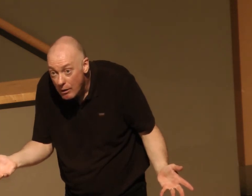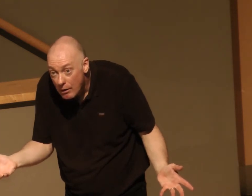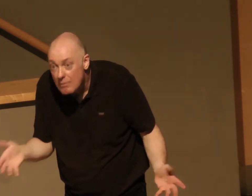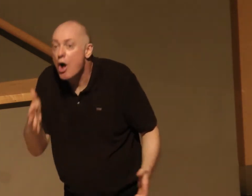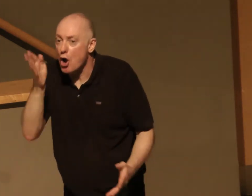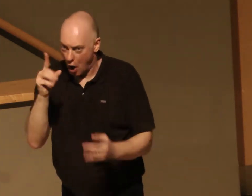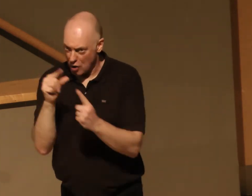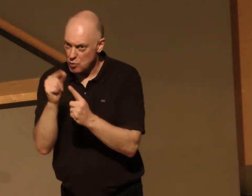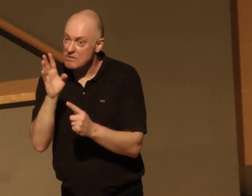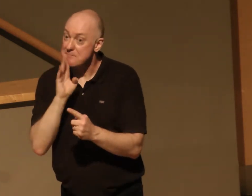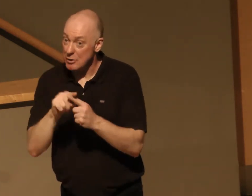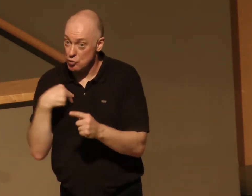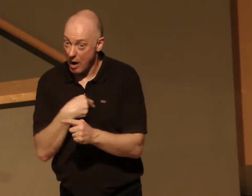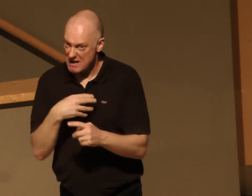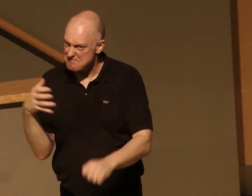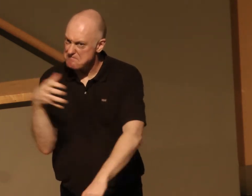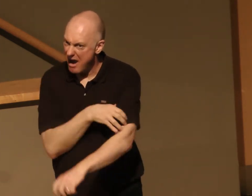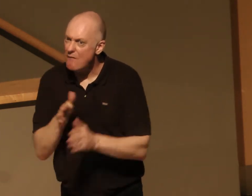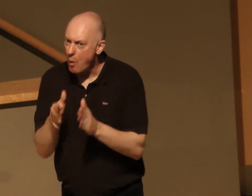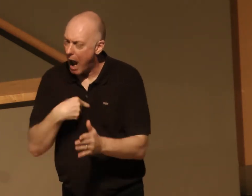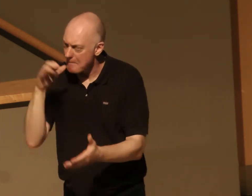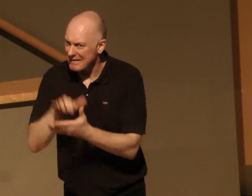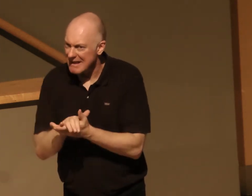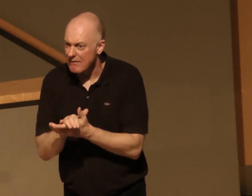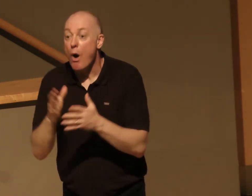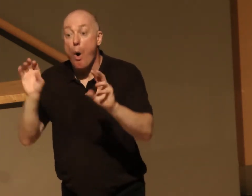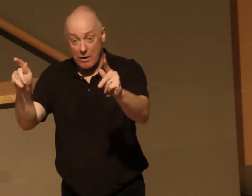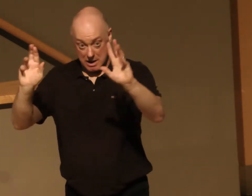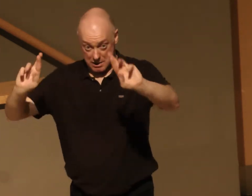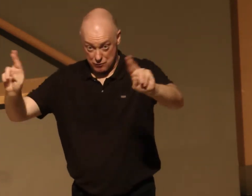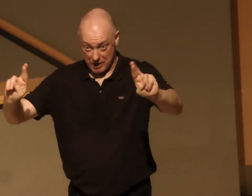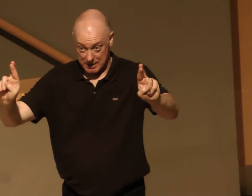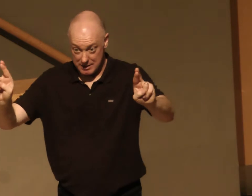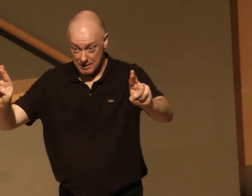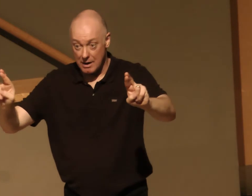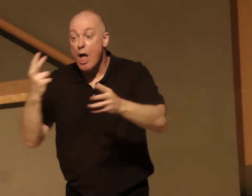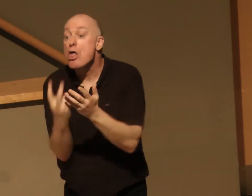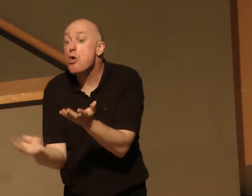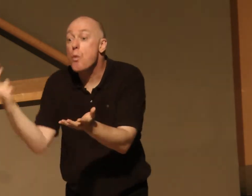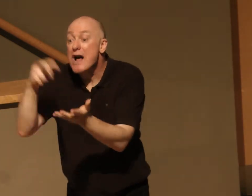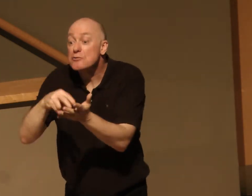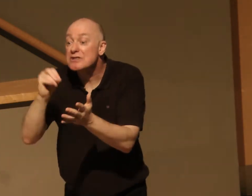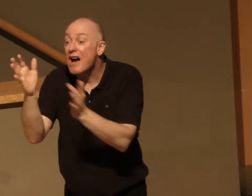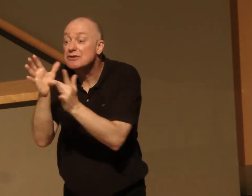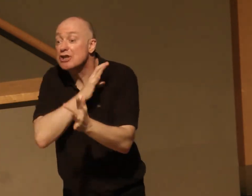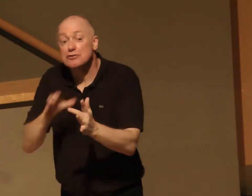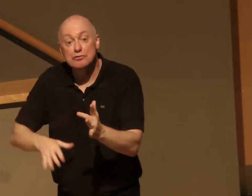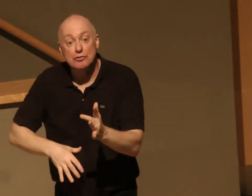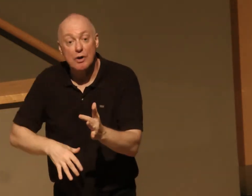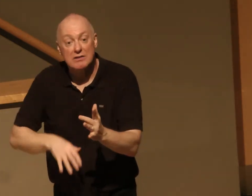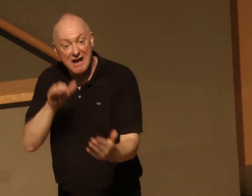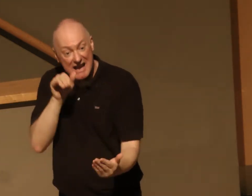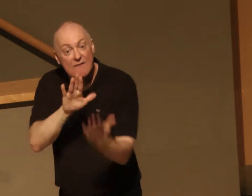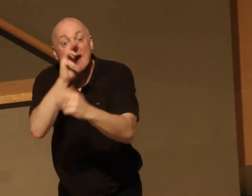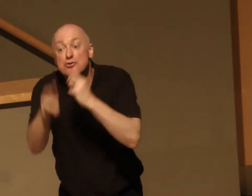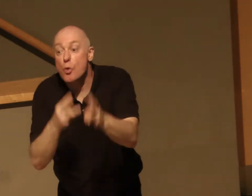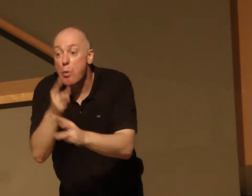God's word will speak to us very powerfully, I believe. So write this down. This is where we're going to start. The resurrection of Jesus Christ confronts the world, confronts all of